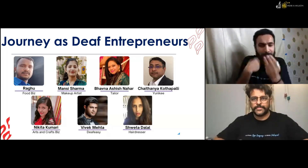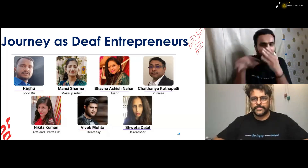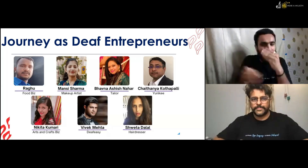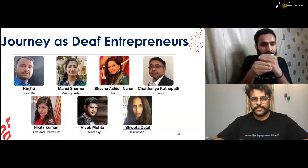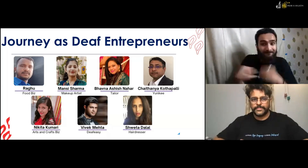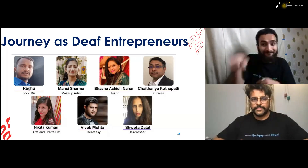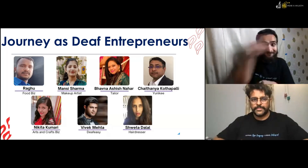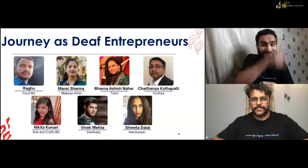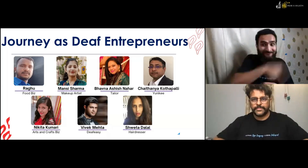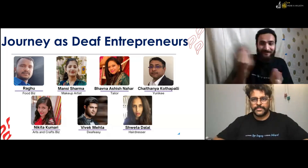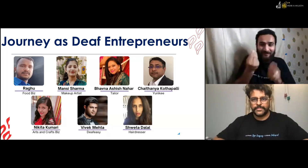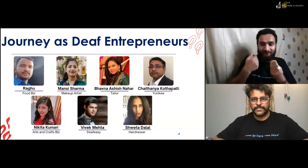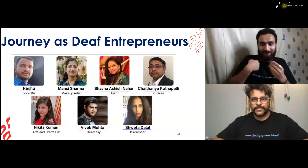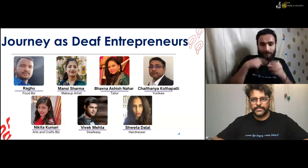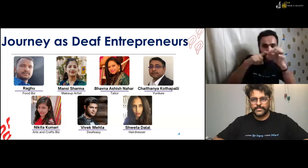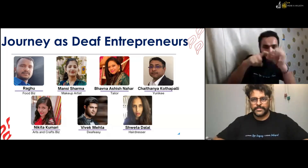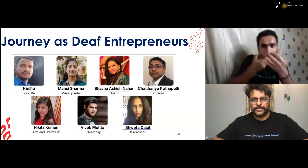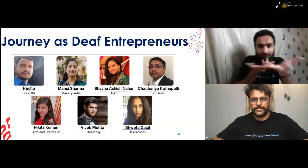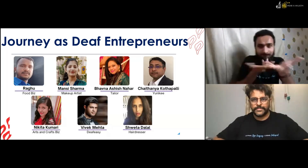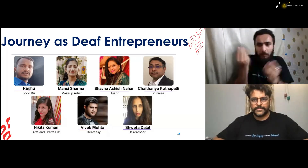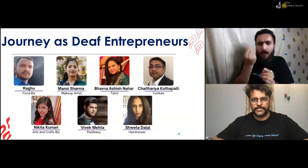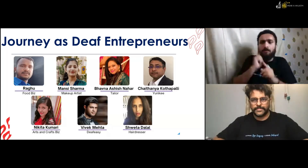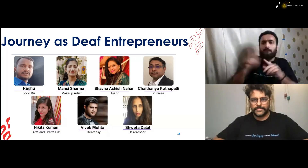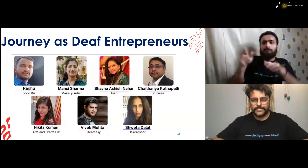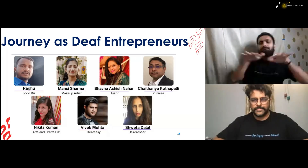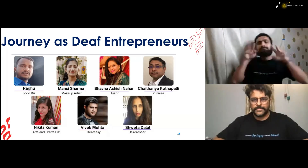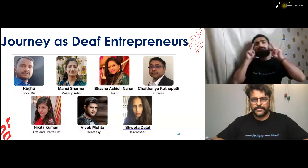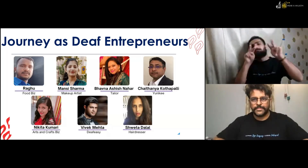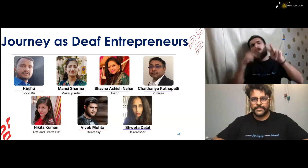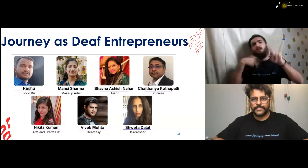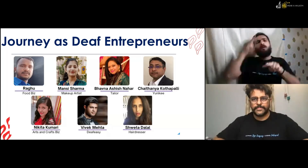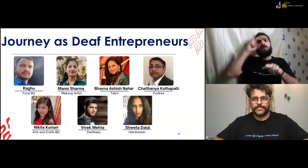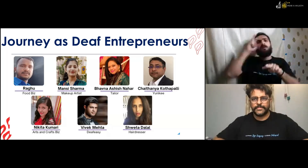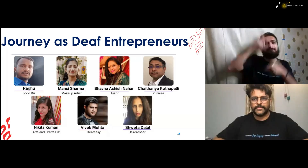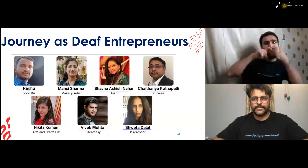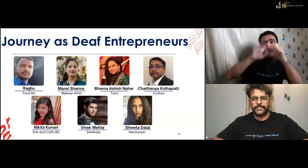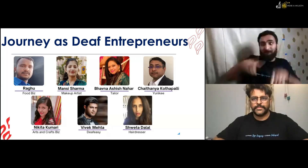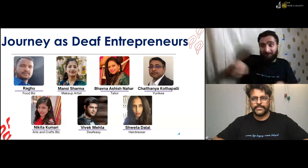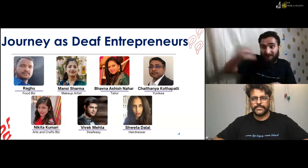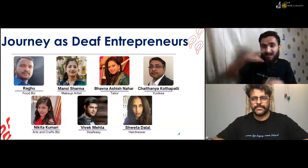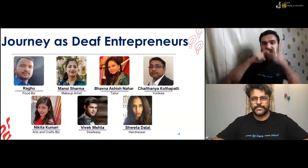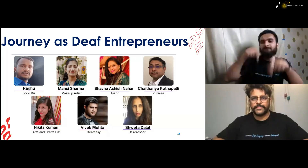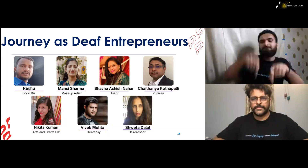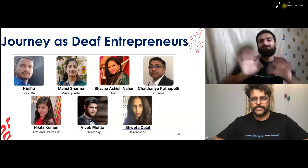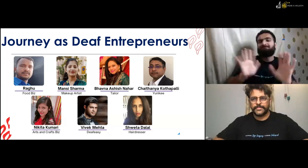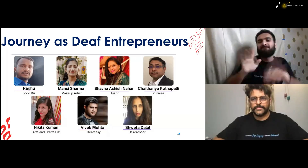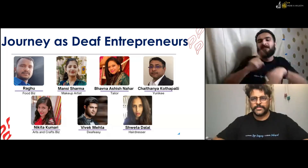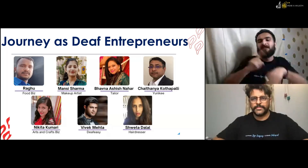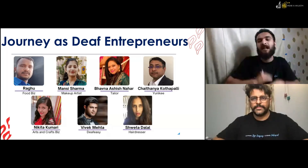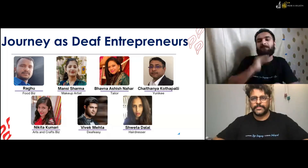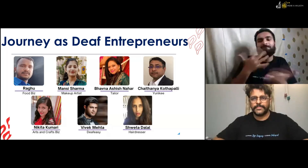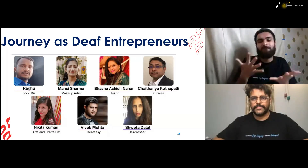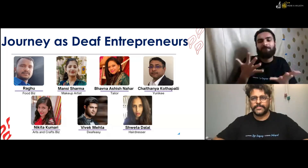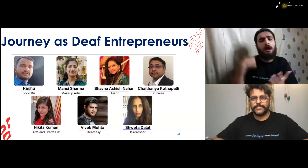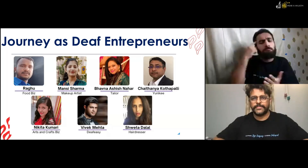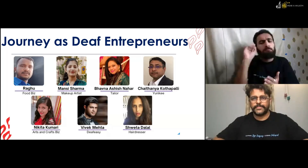of 7 people. And let me just clarify here that we'll have some questions. People, you can just know if you have any questions, etc.,